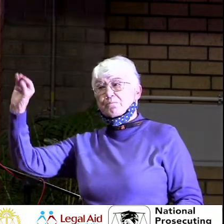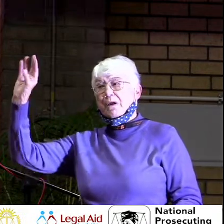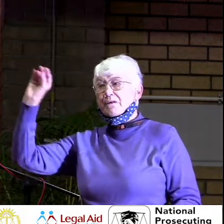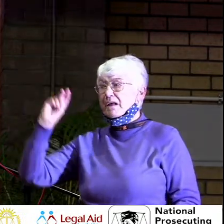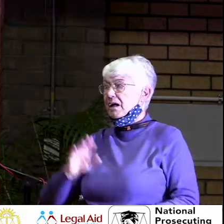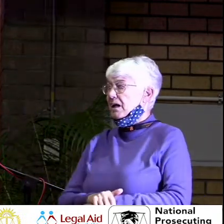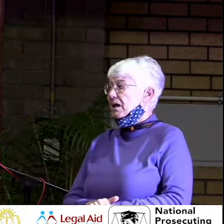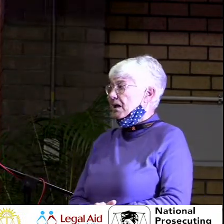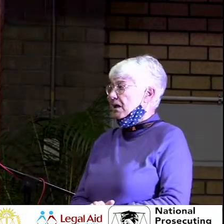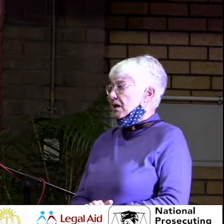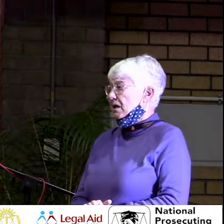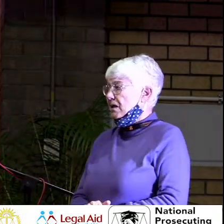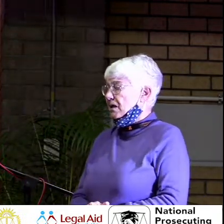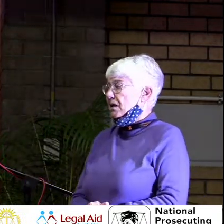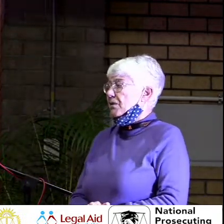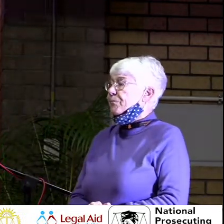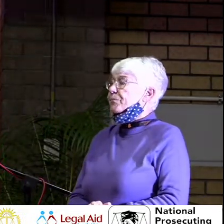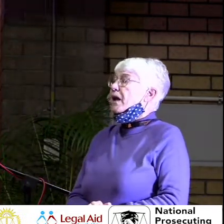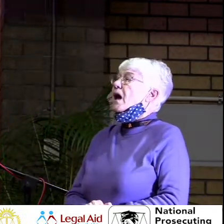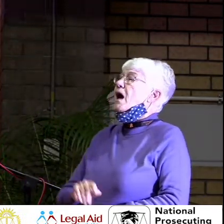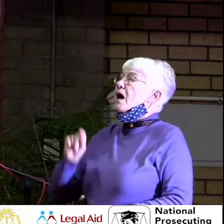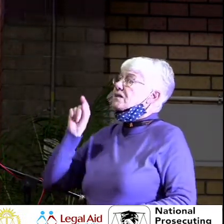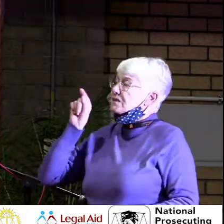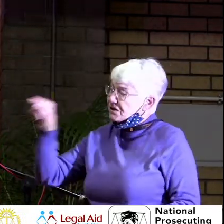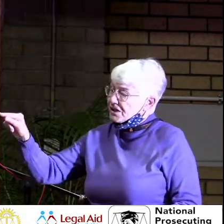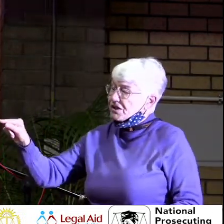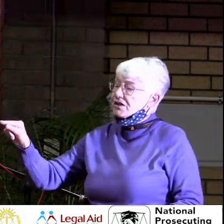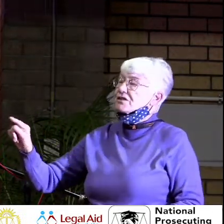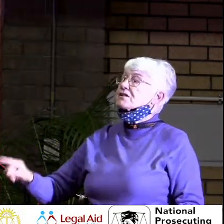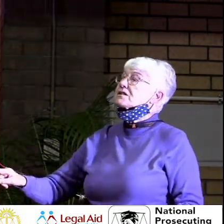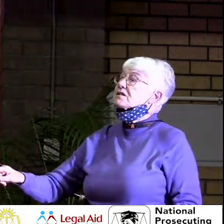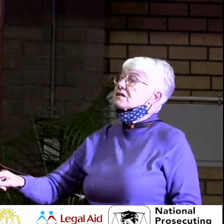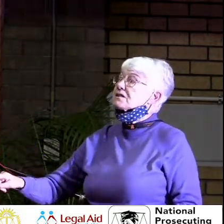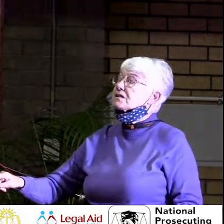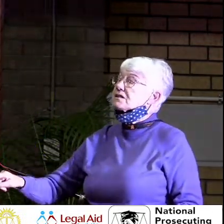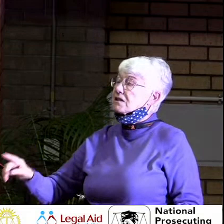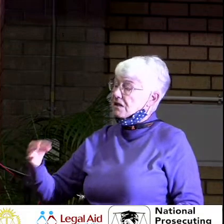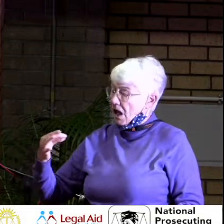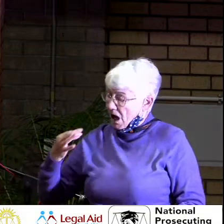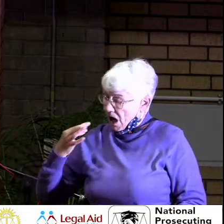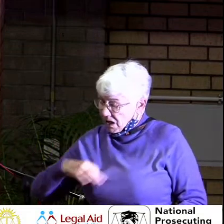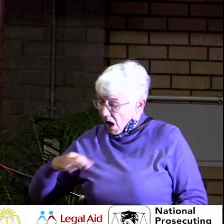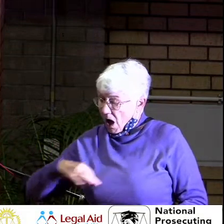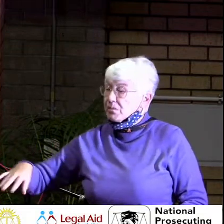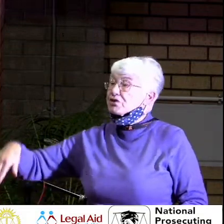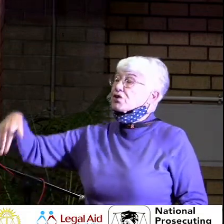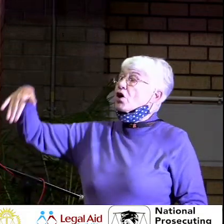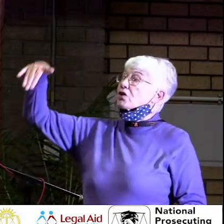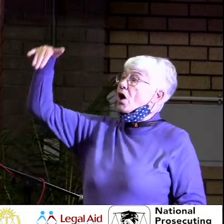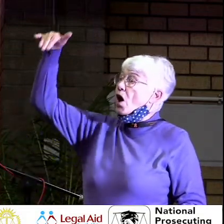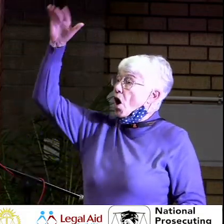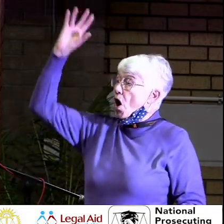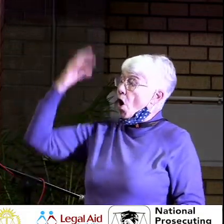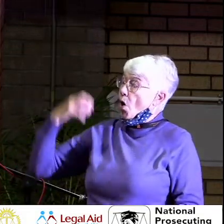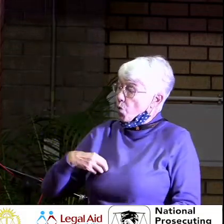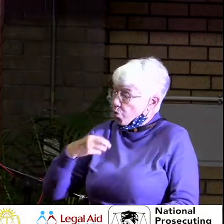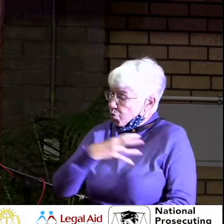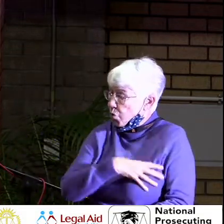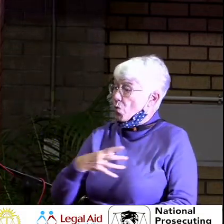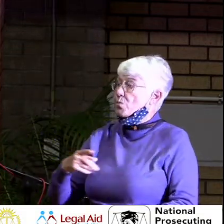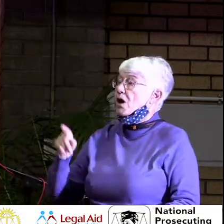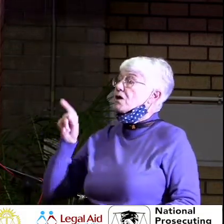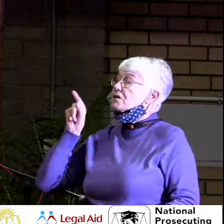She's raised by a strong woman, and she's going to be a strong girl. Because you see, strong women, we pull up other